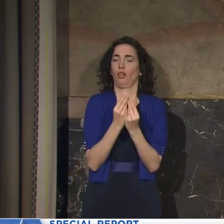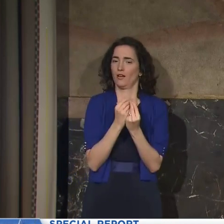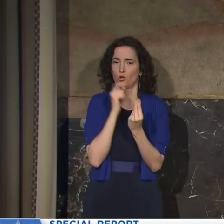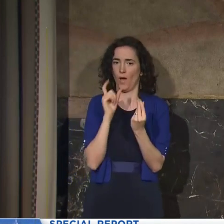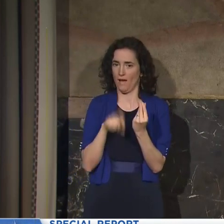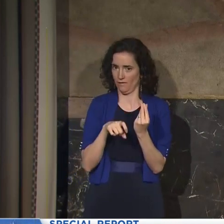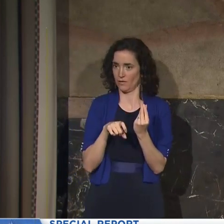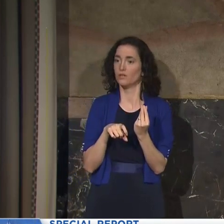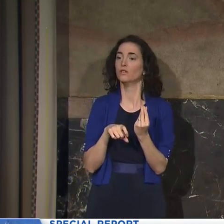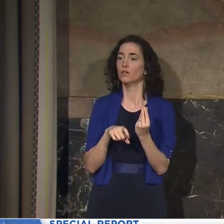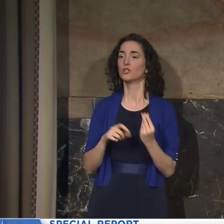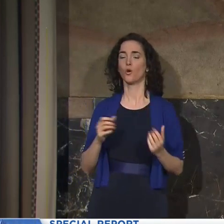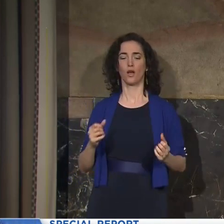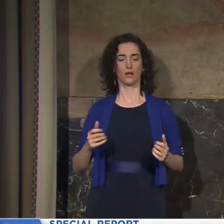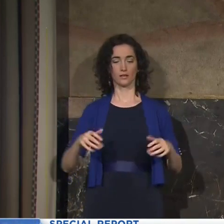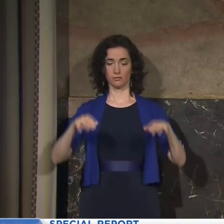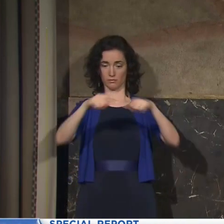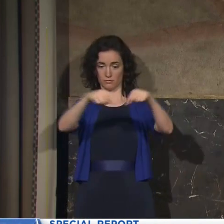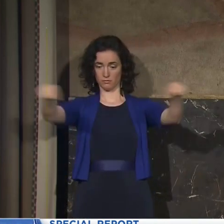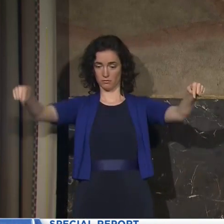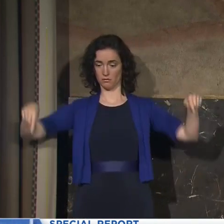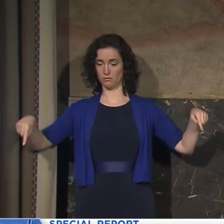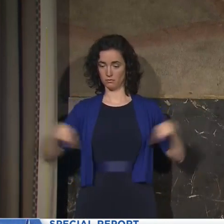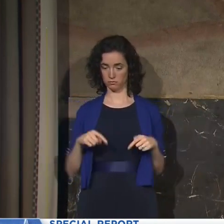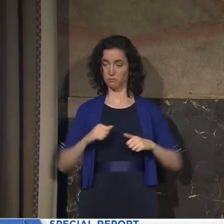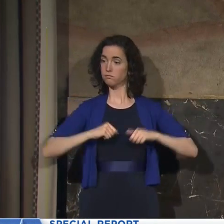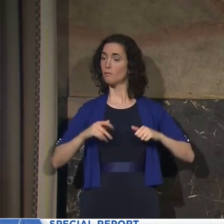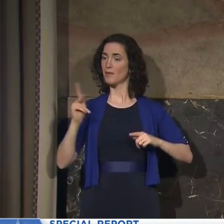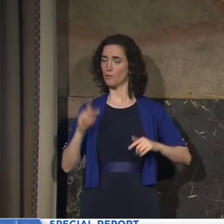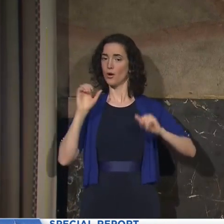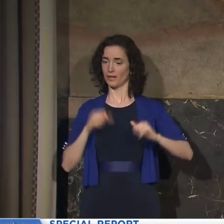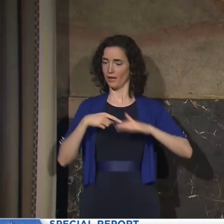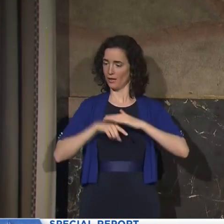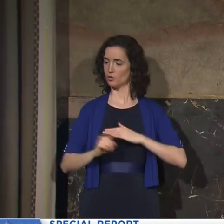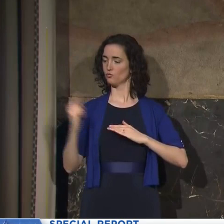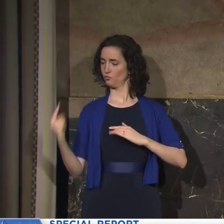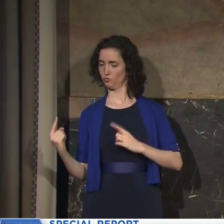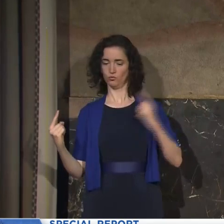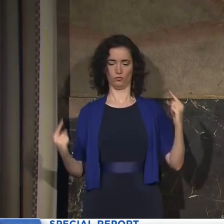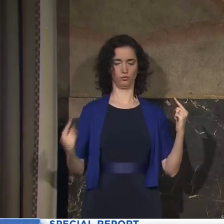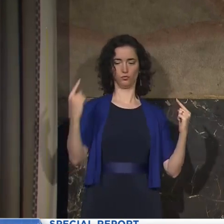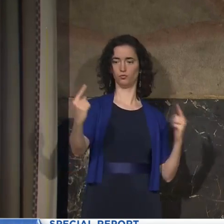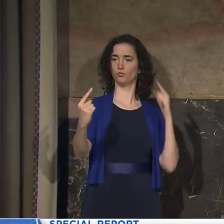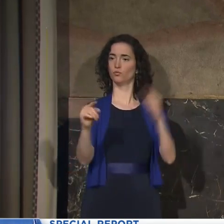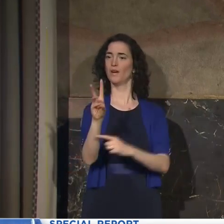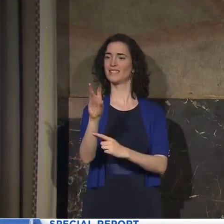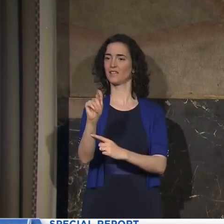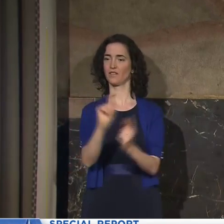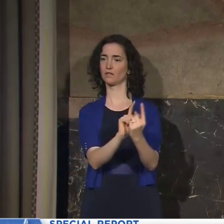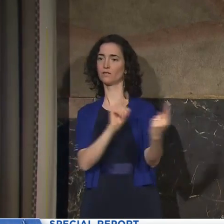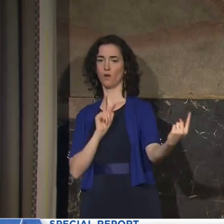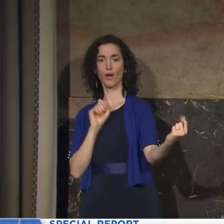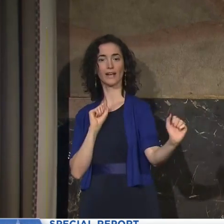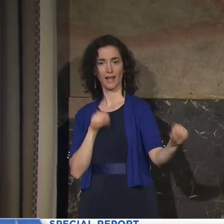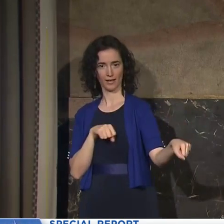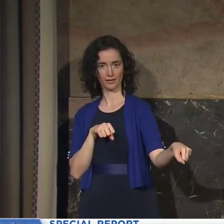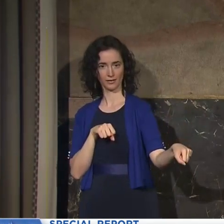There should be enough square footage in the establishment so that individuals can stay 6 feet from one